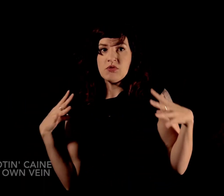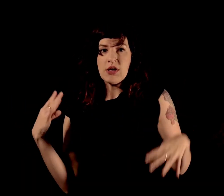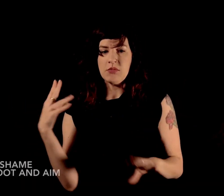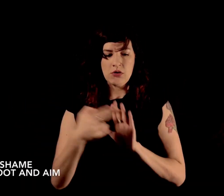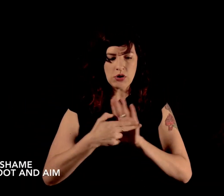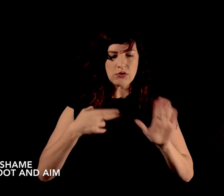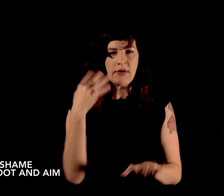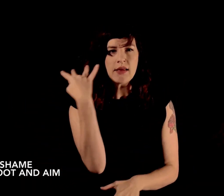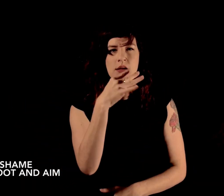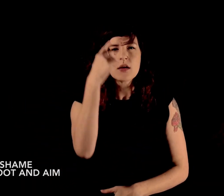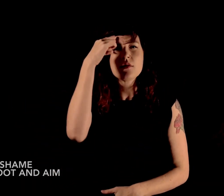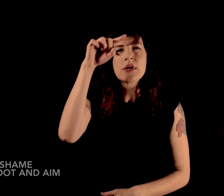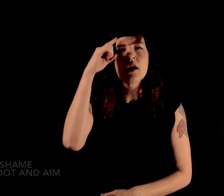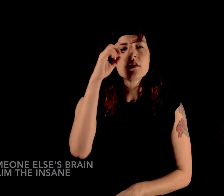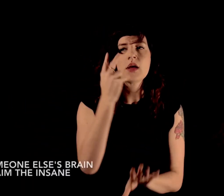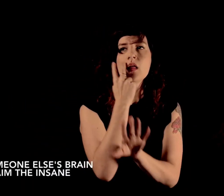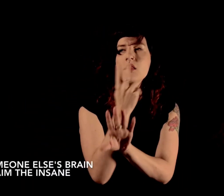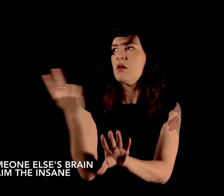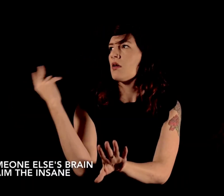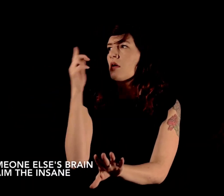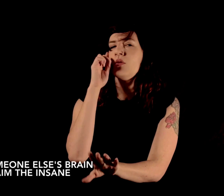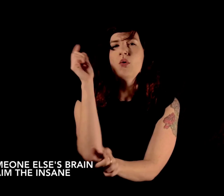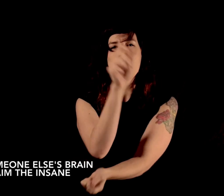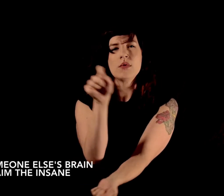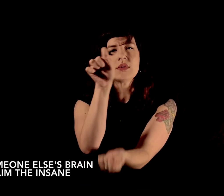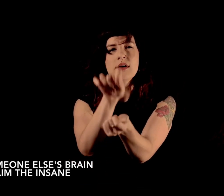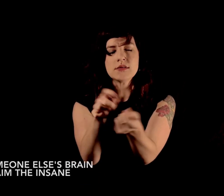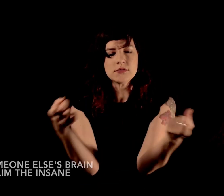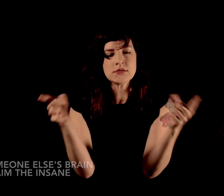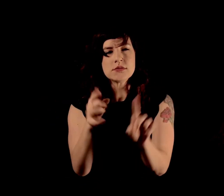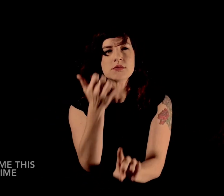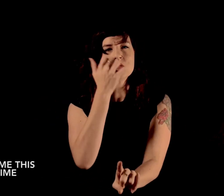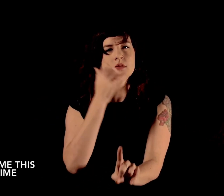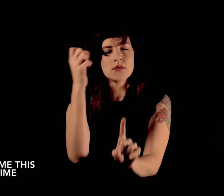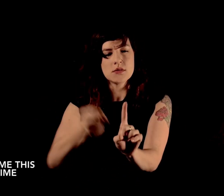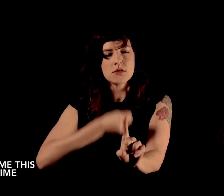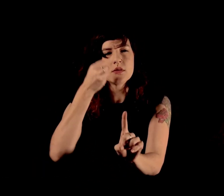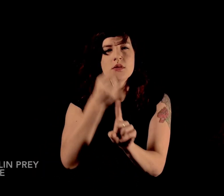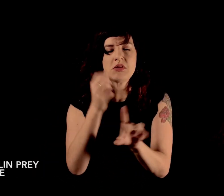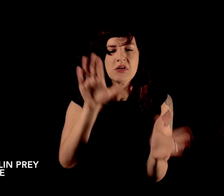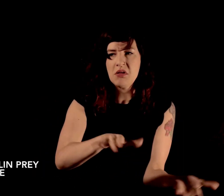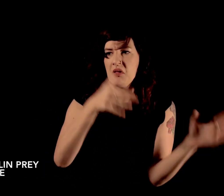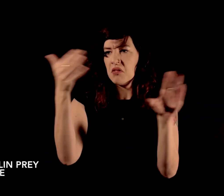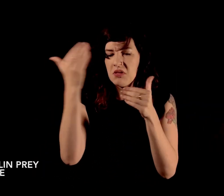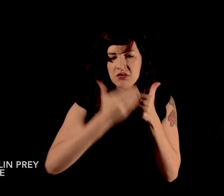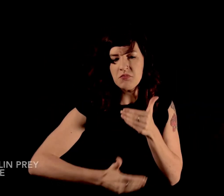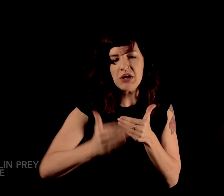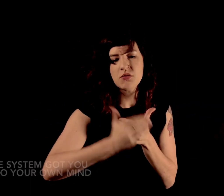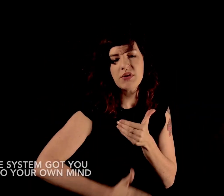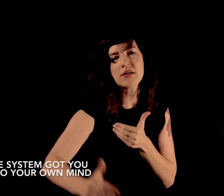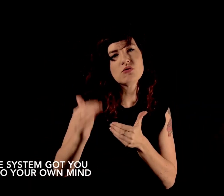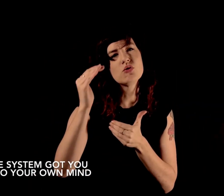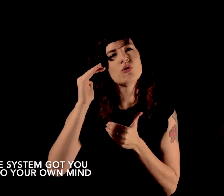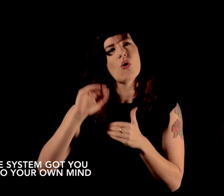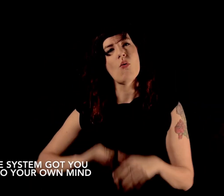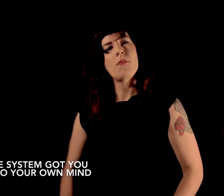shame you shoot an aim for someone else's brain. You claim the insane and aim to stay in time for falling prey to crime. I say the system got you victim to your own